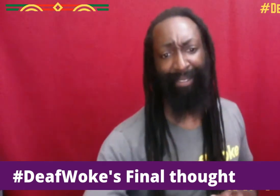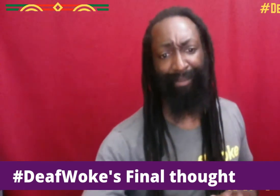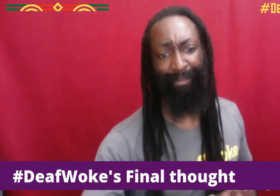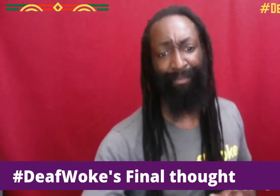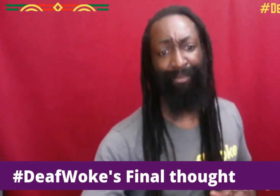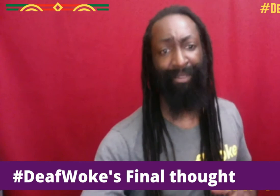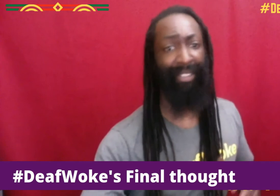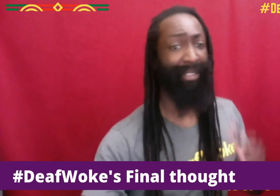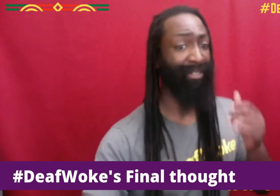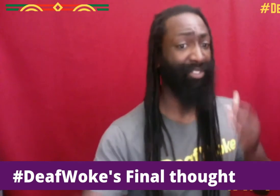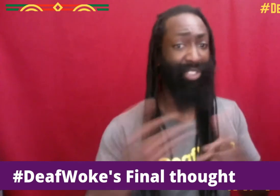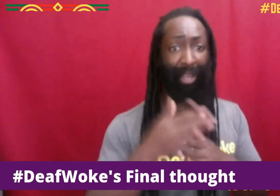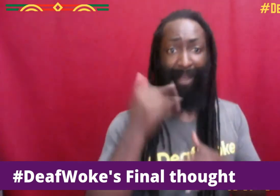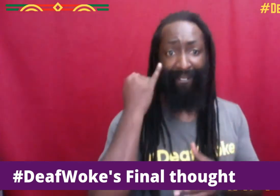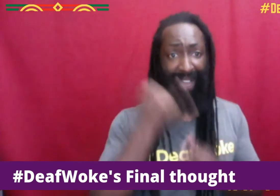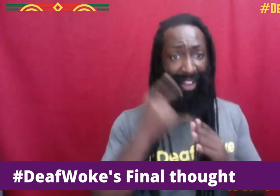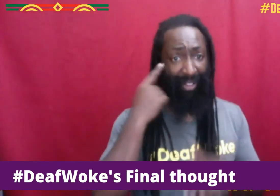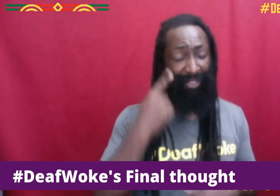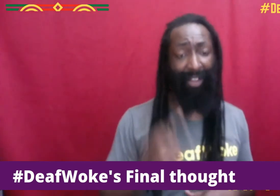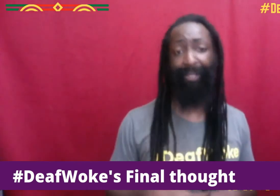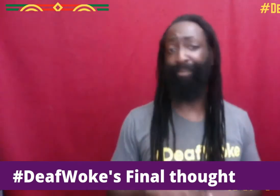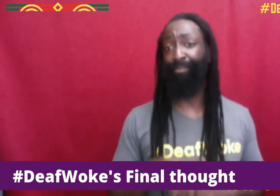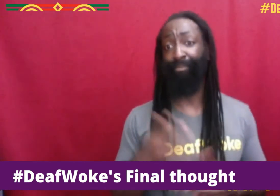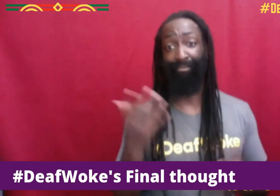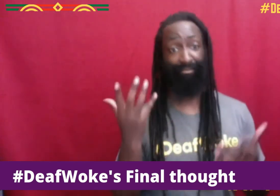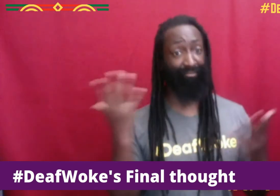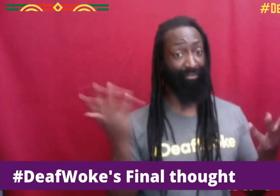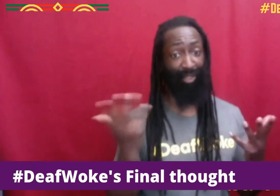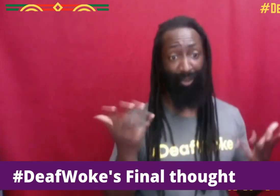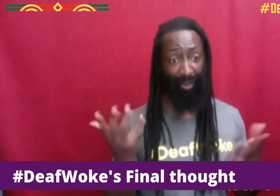I would like to share my final thought.